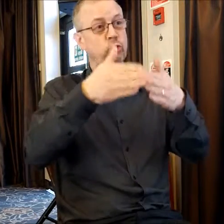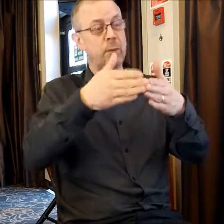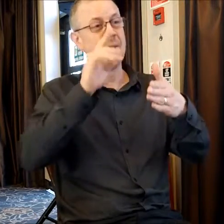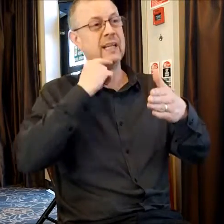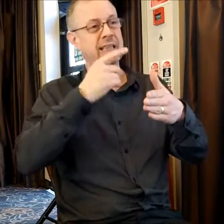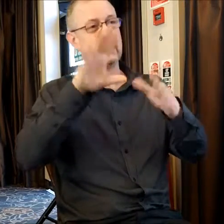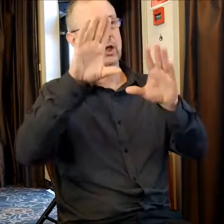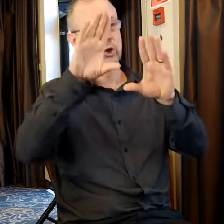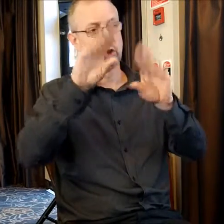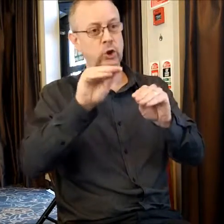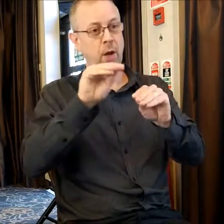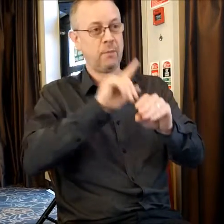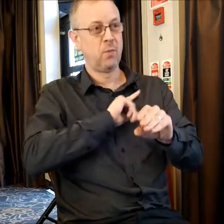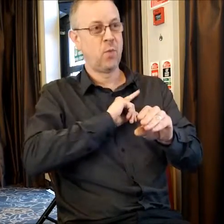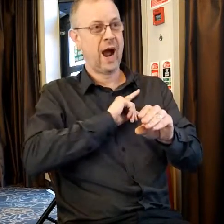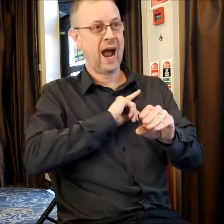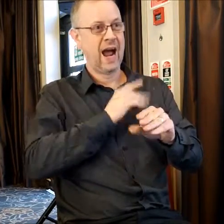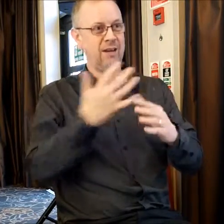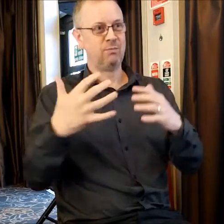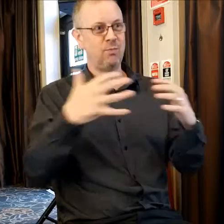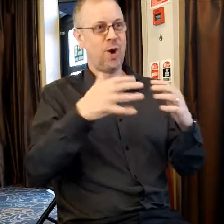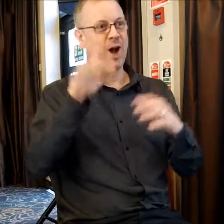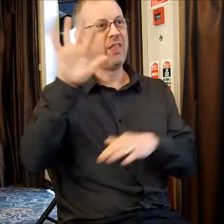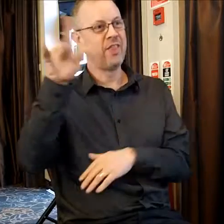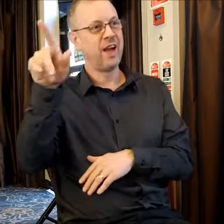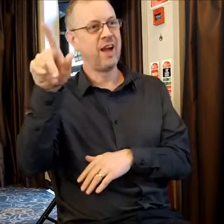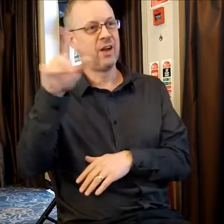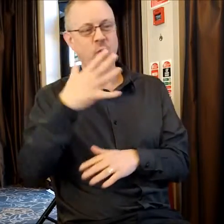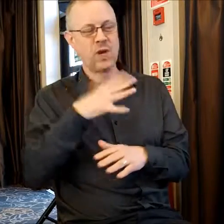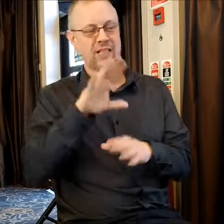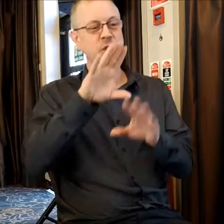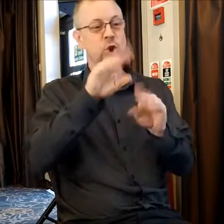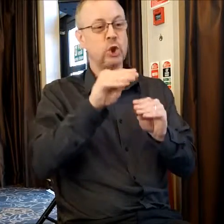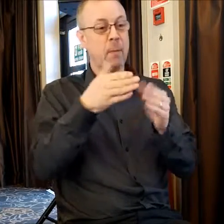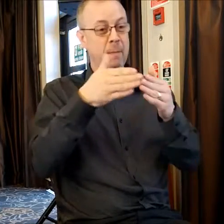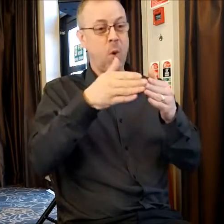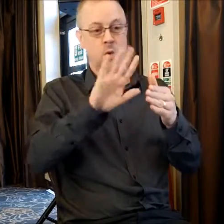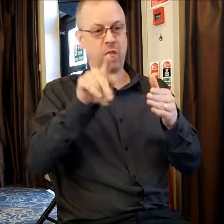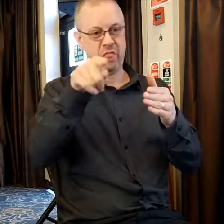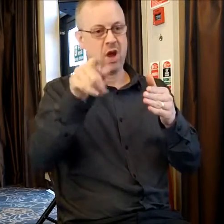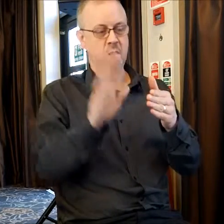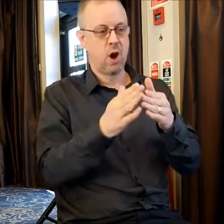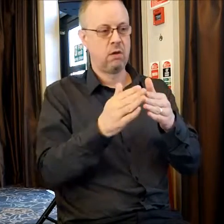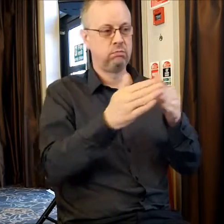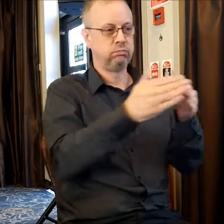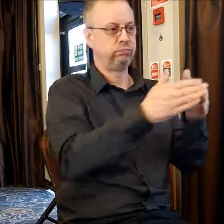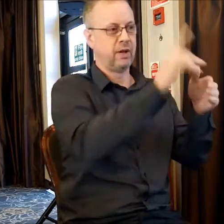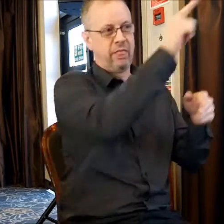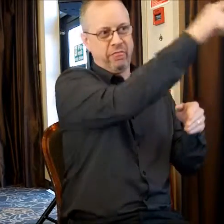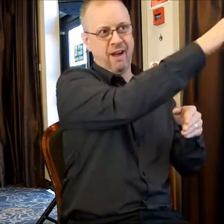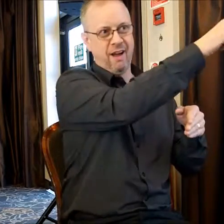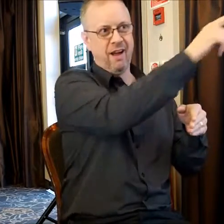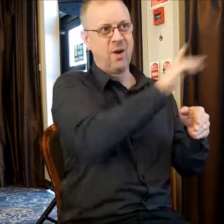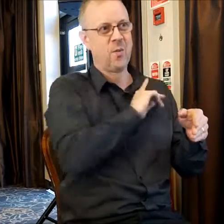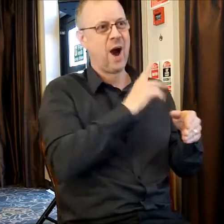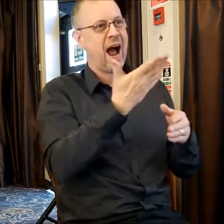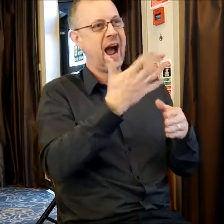all around and send it all to Niger. Okay, not the easiest thing to do. Why it was an important turning point